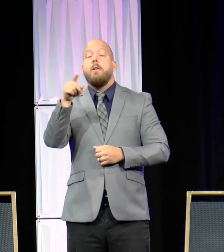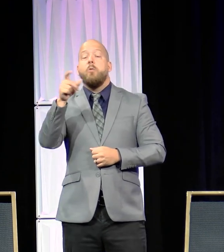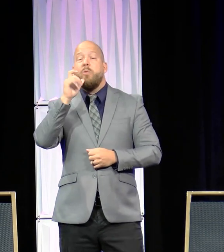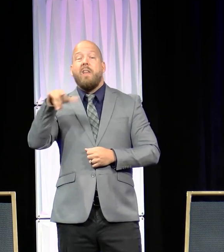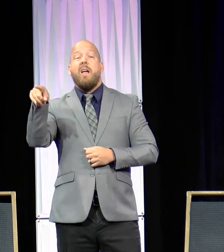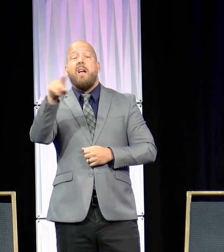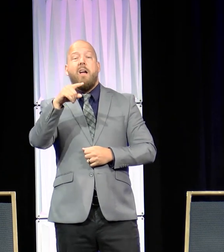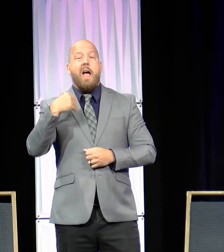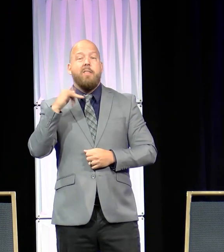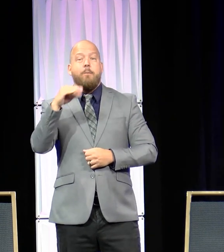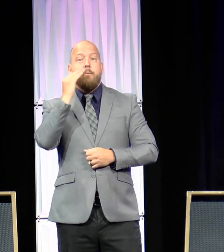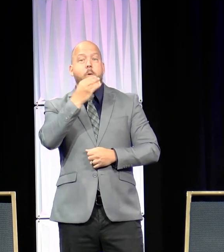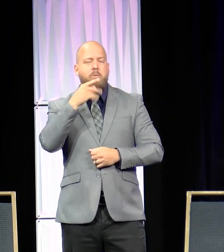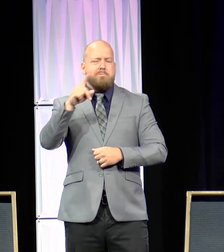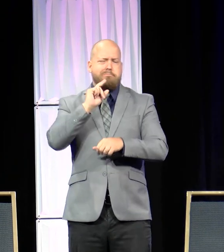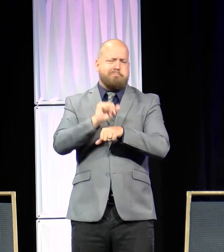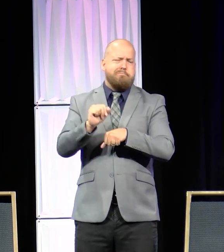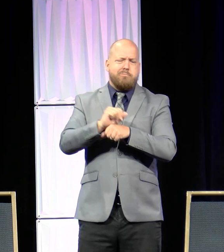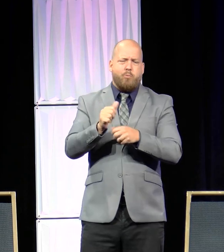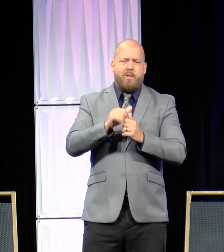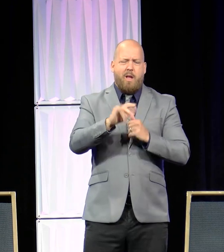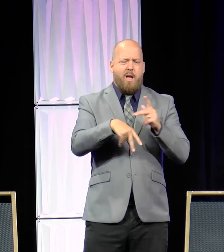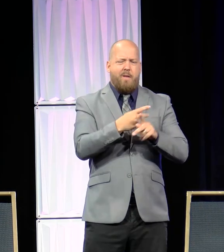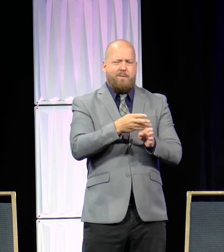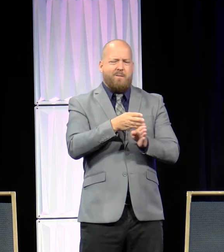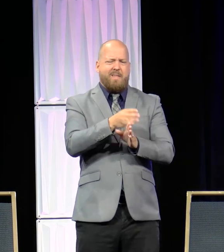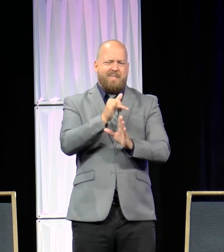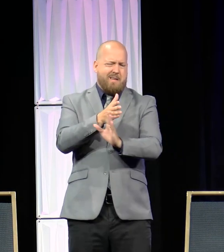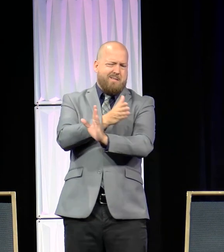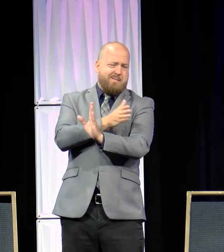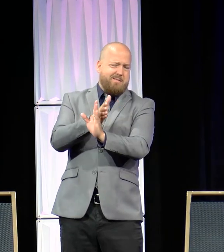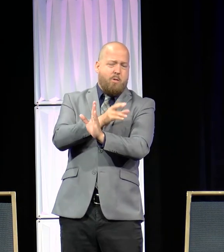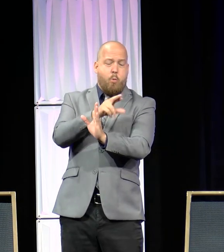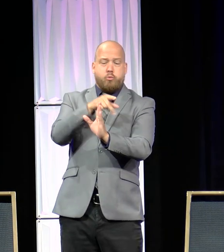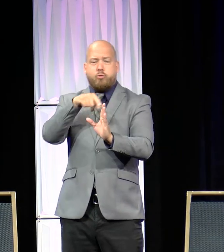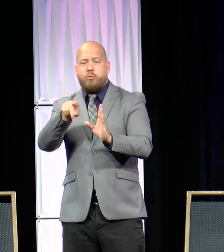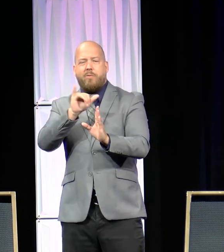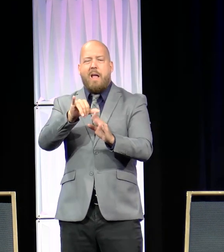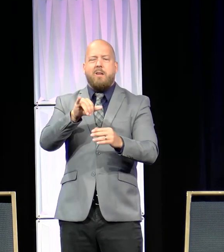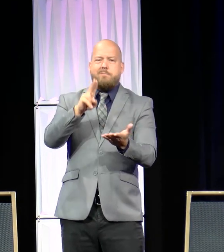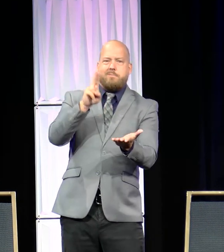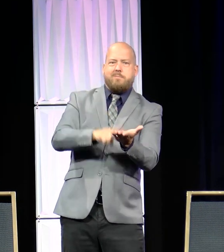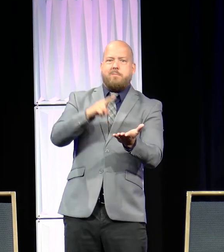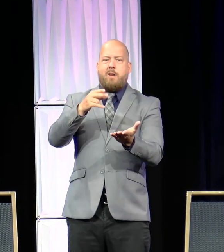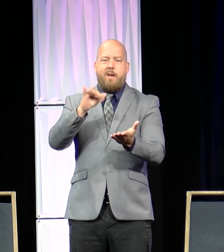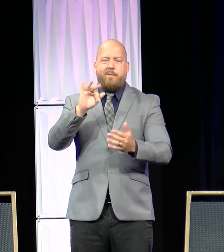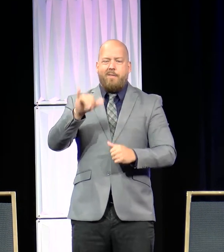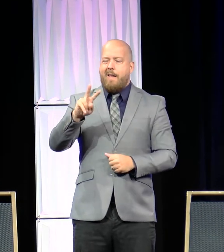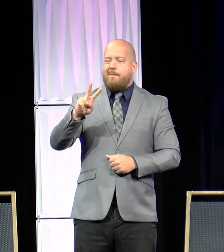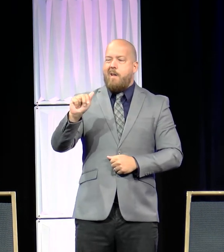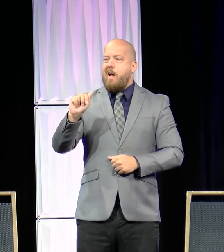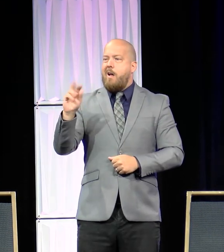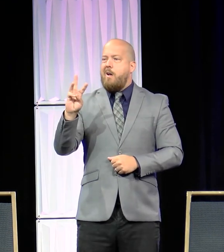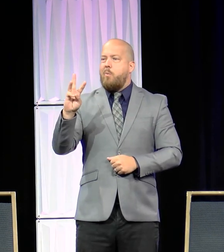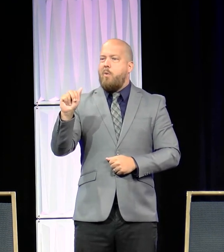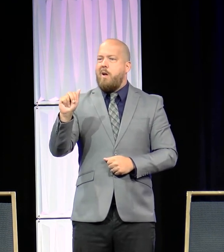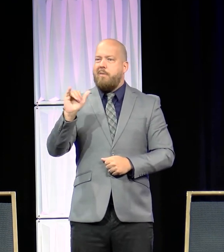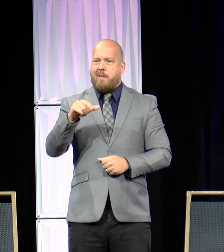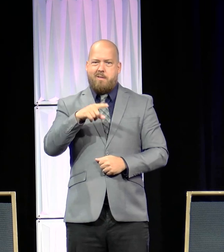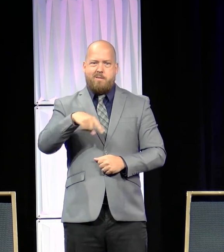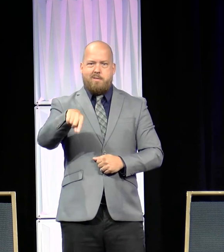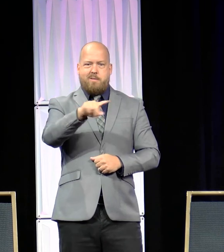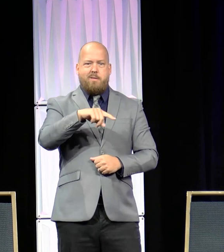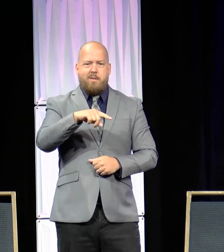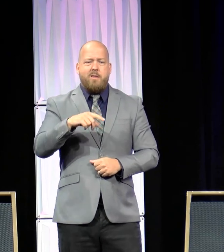during that time, pre or during that time of the signing of the Violence Against Women's Act, if you were in that work,